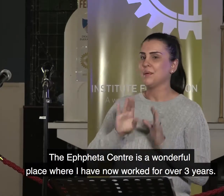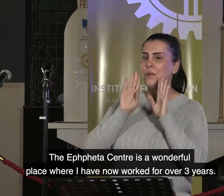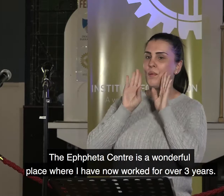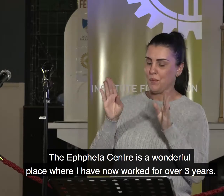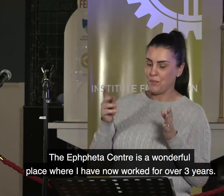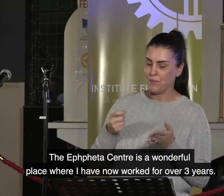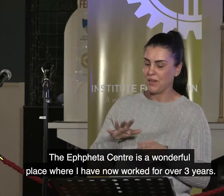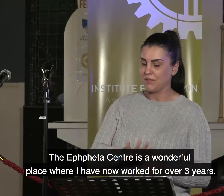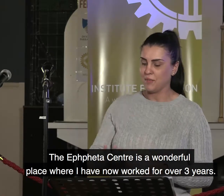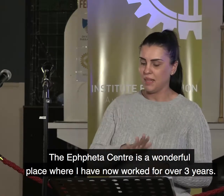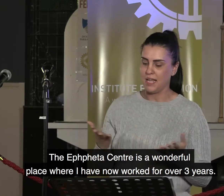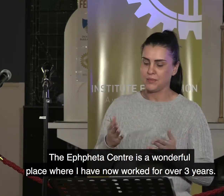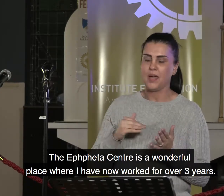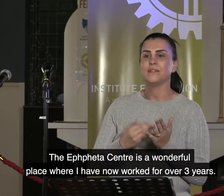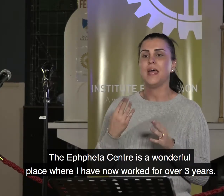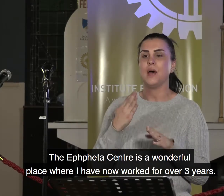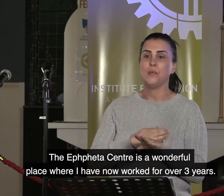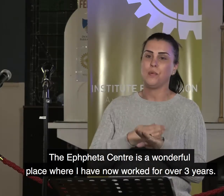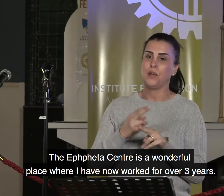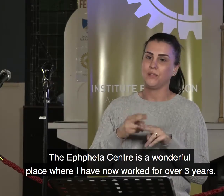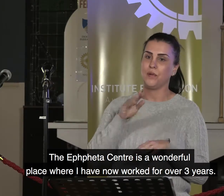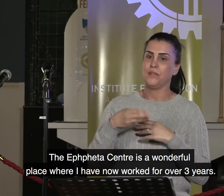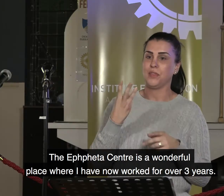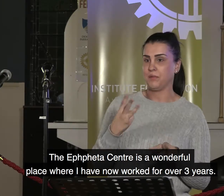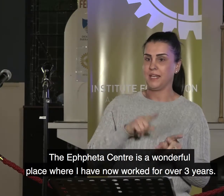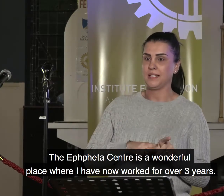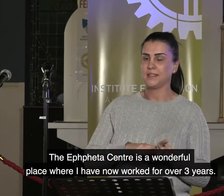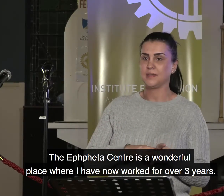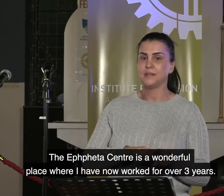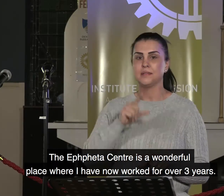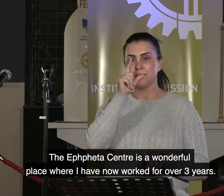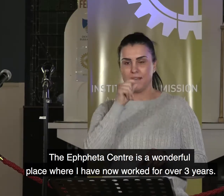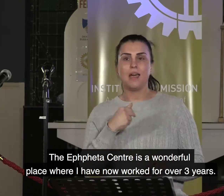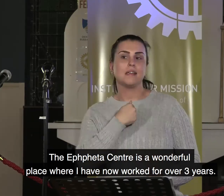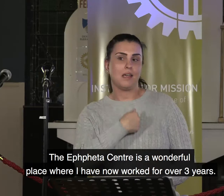Ephrata Centre is a wonderful place where I have now worked for over 3 years.